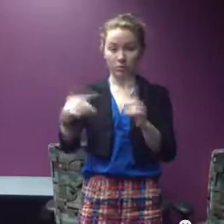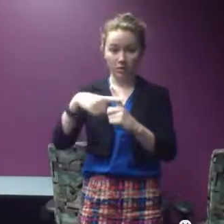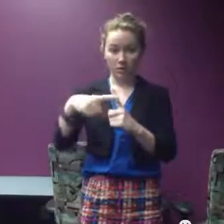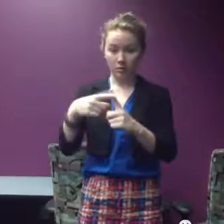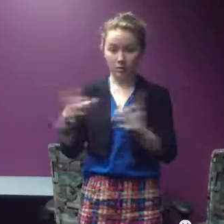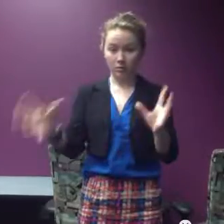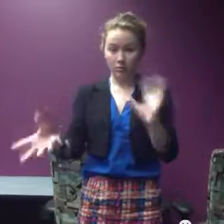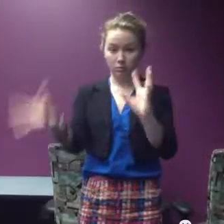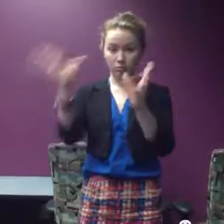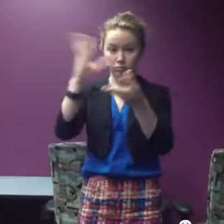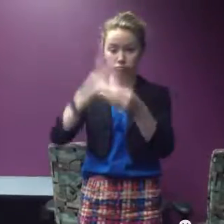Plus